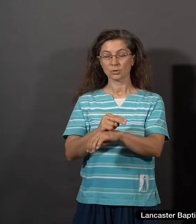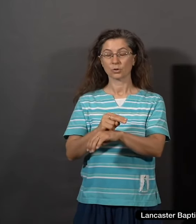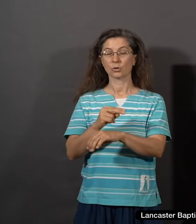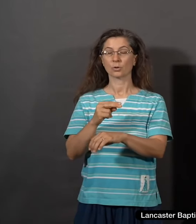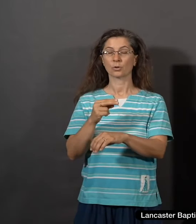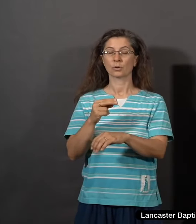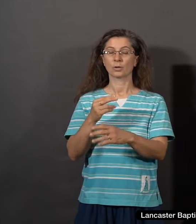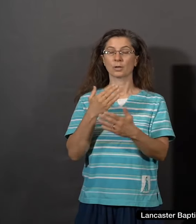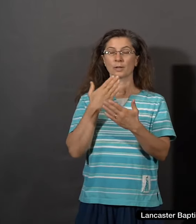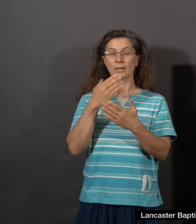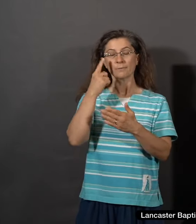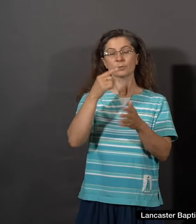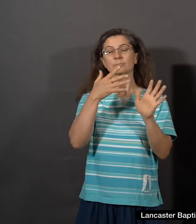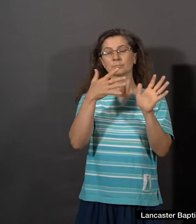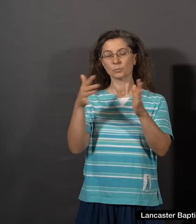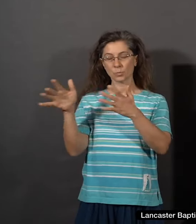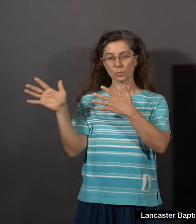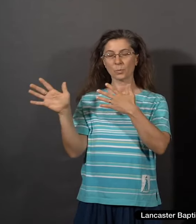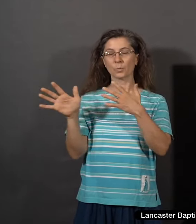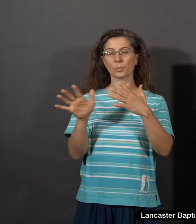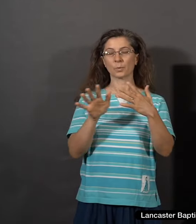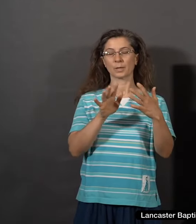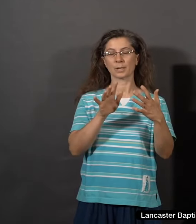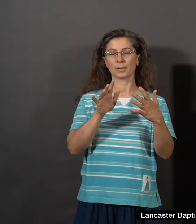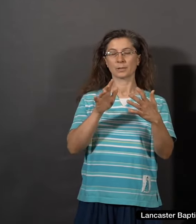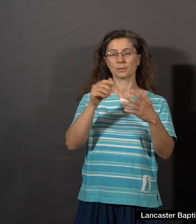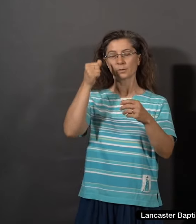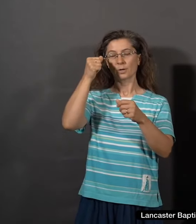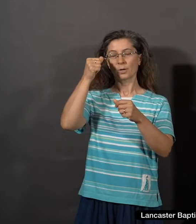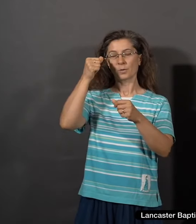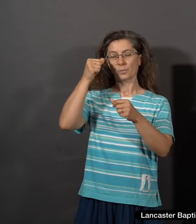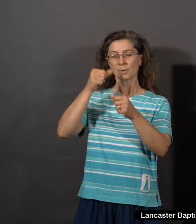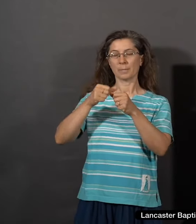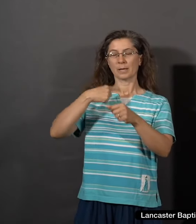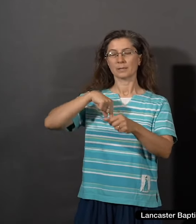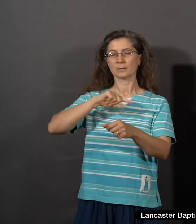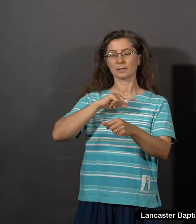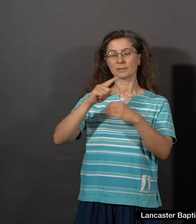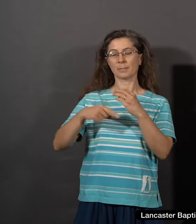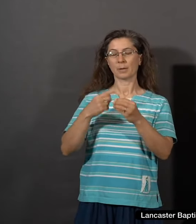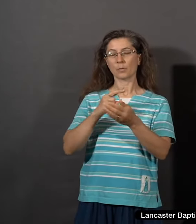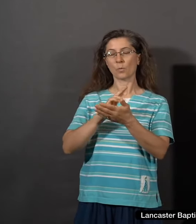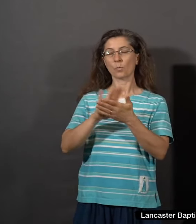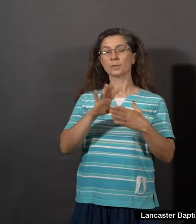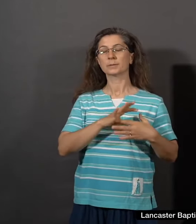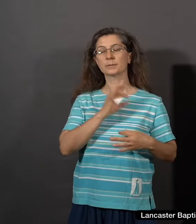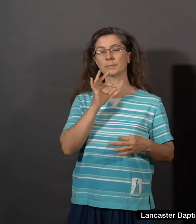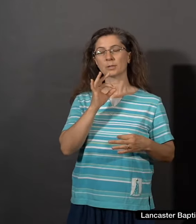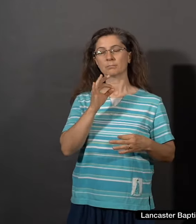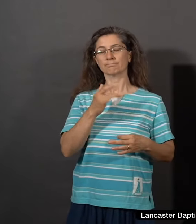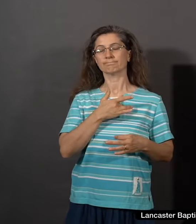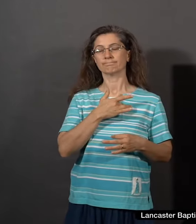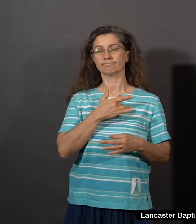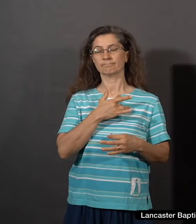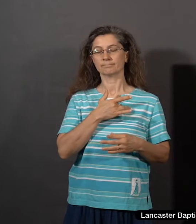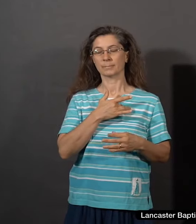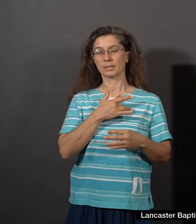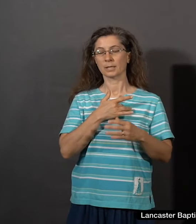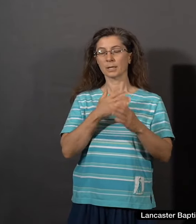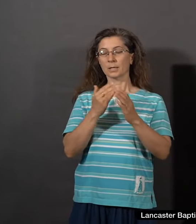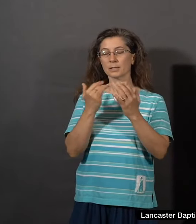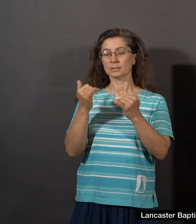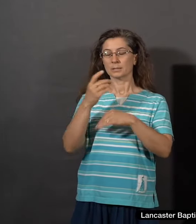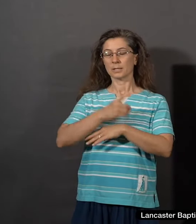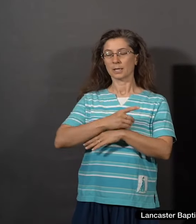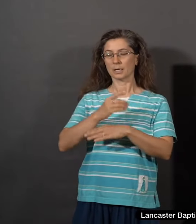uh even the wind lord it reminds us of the holy spirit working and moving in our hearts and we pray today lord and confess to